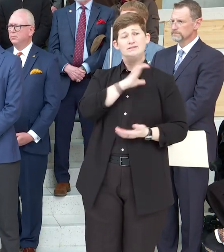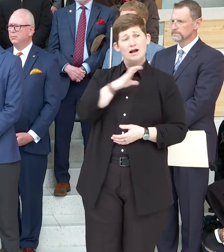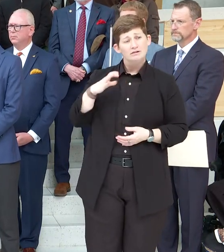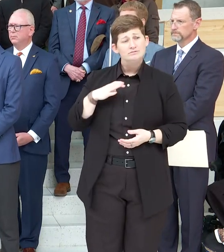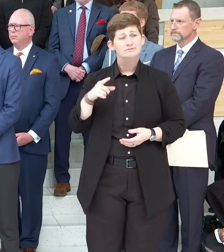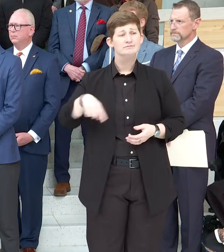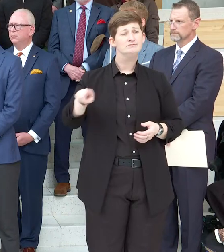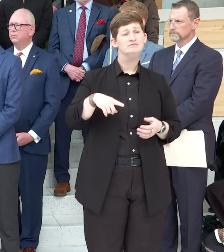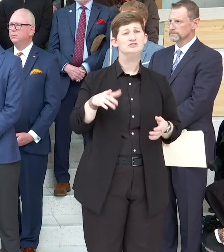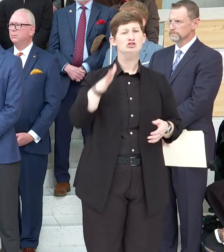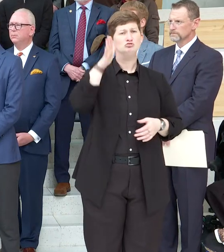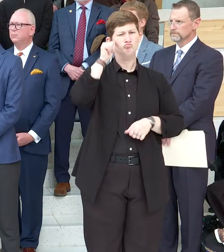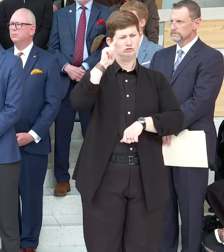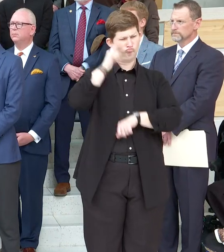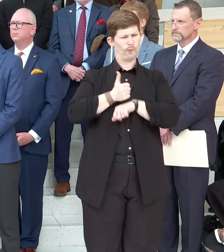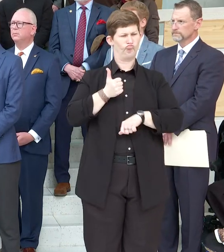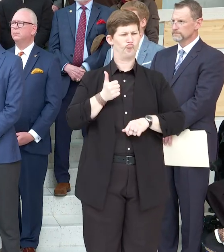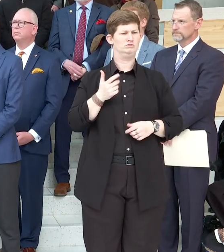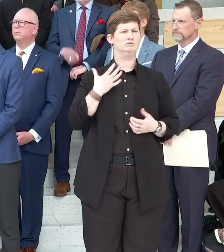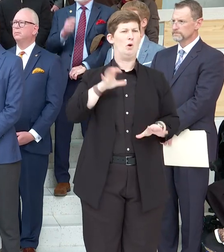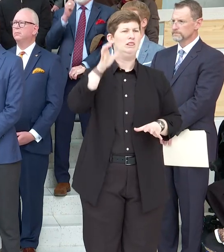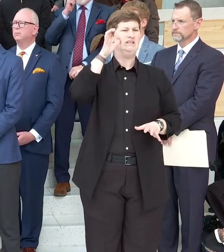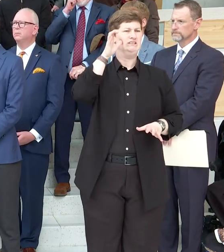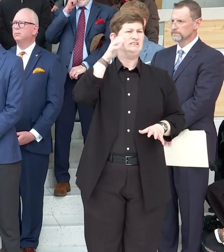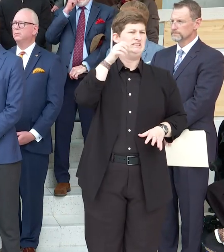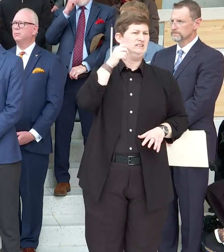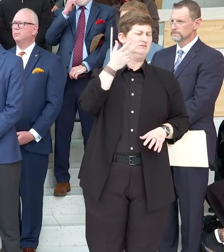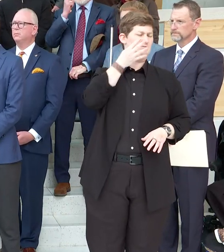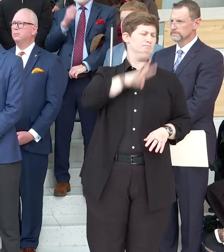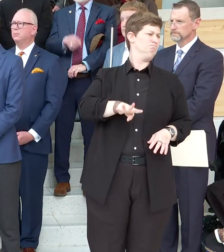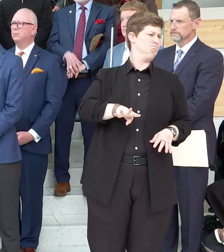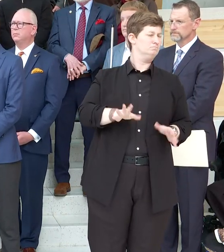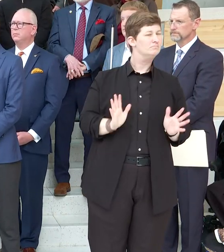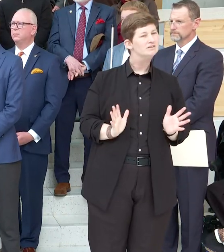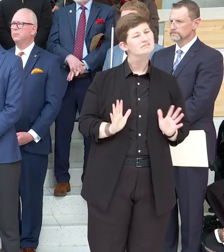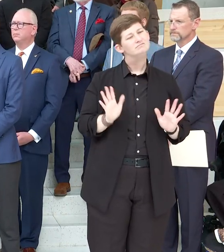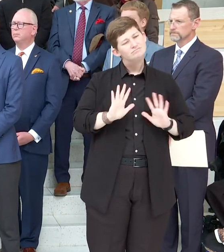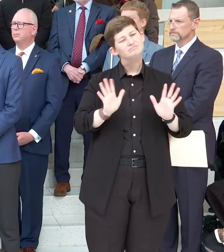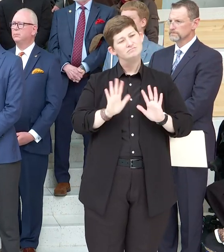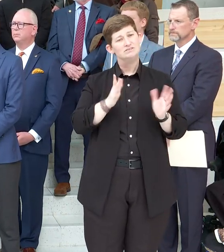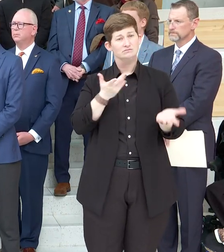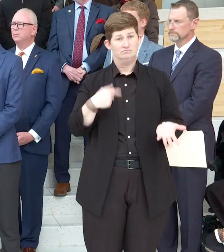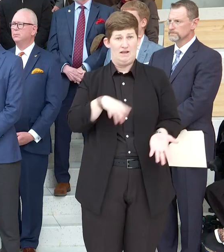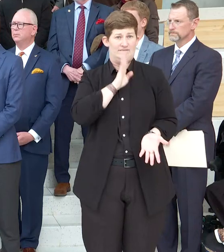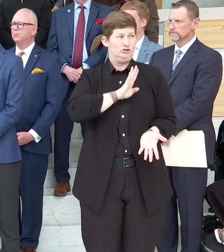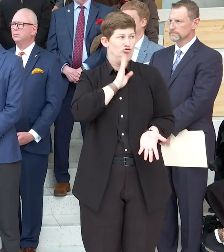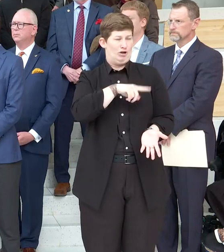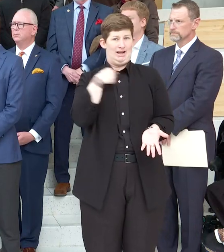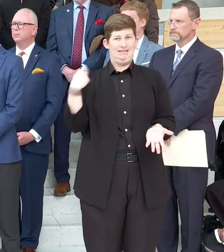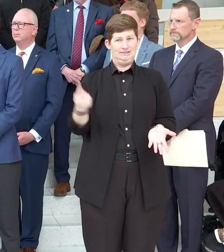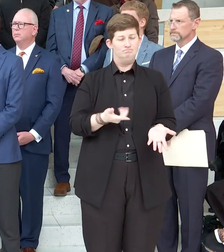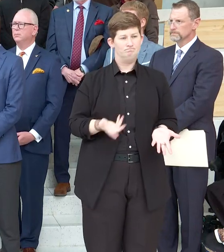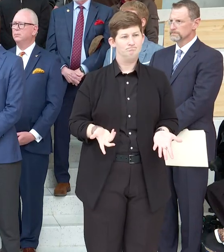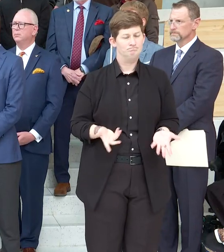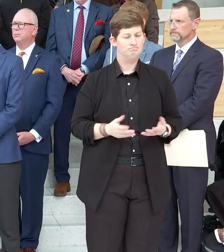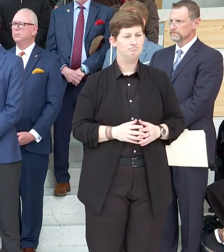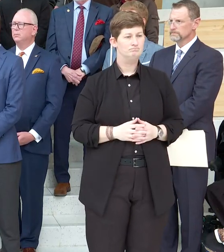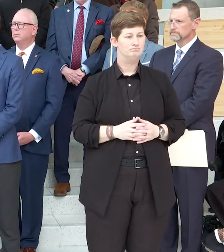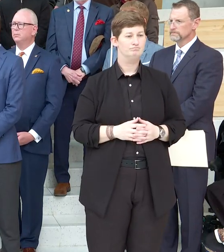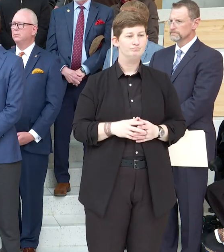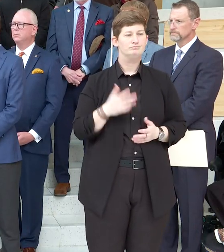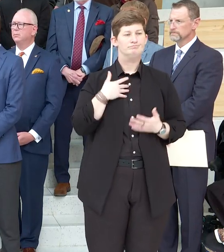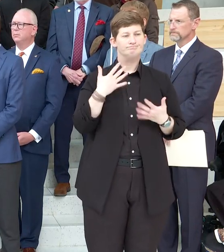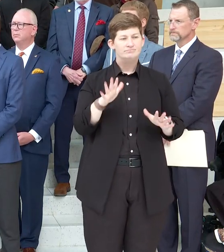aren't willing to even take conversations with company executives or other stakeholders to find a path forward. We've heard a lot about alternatives to Uber and